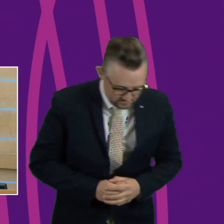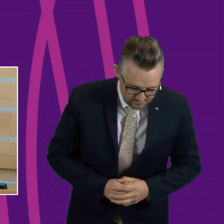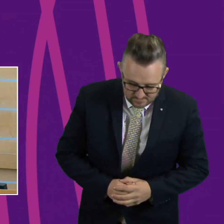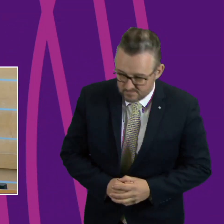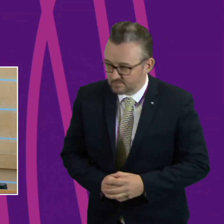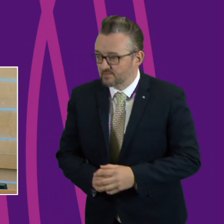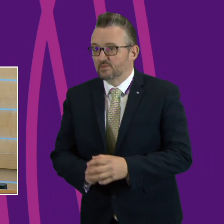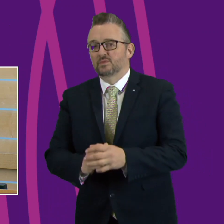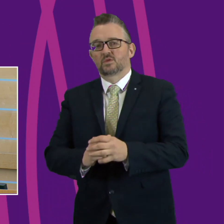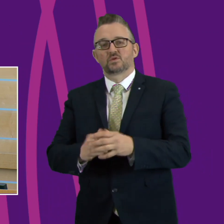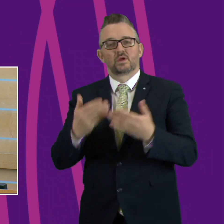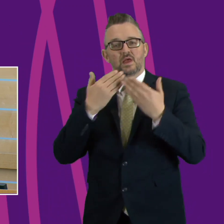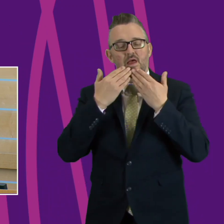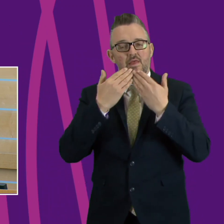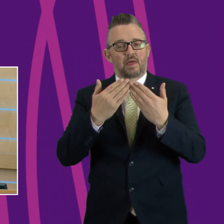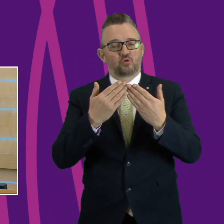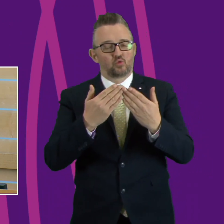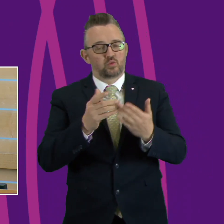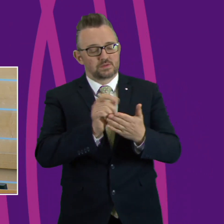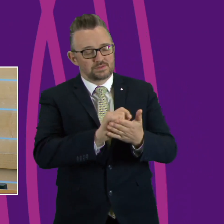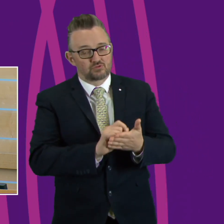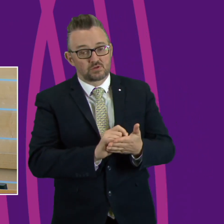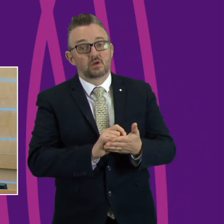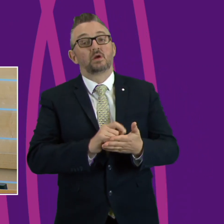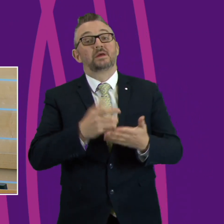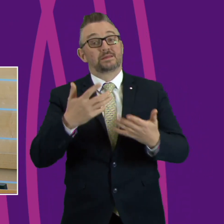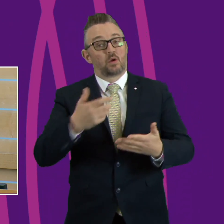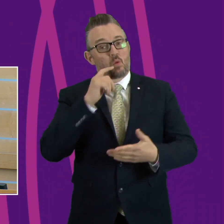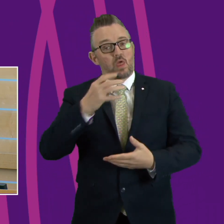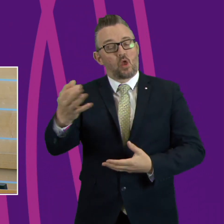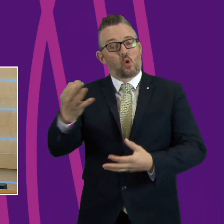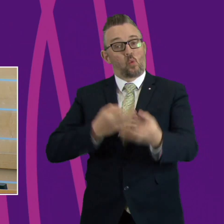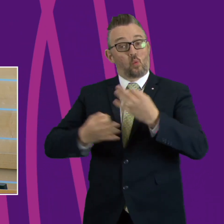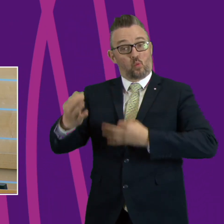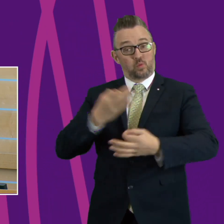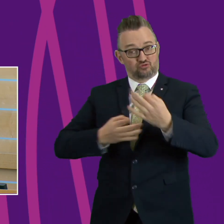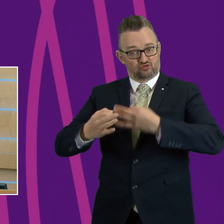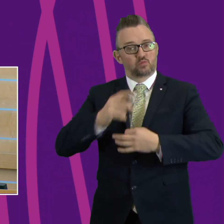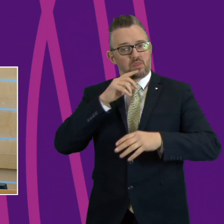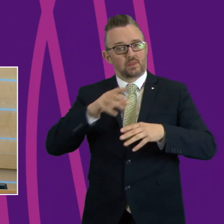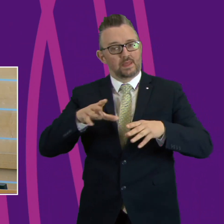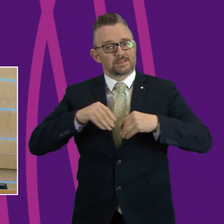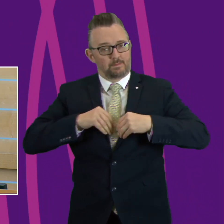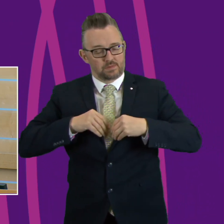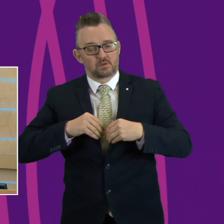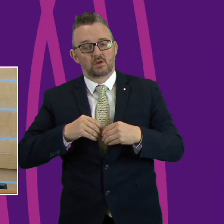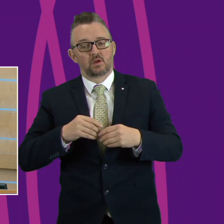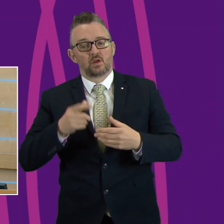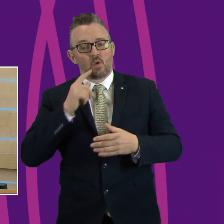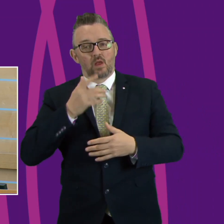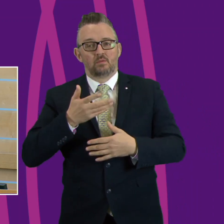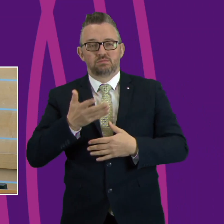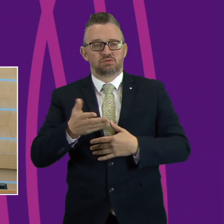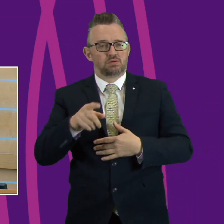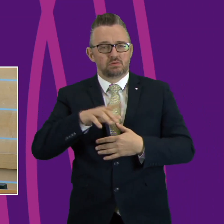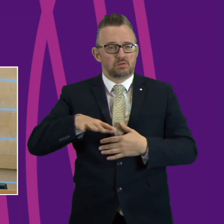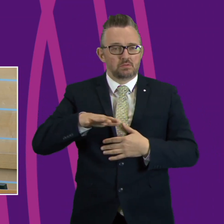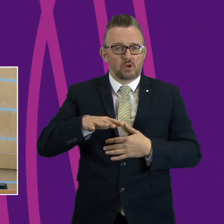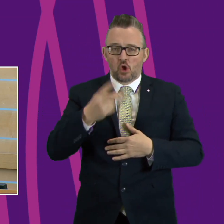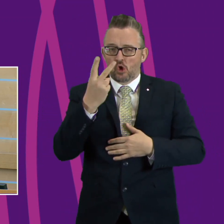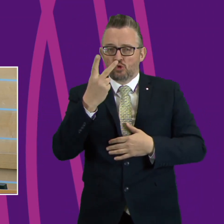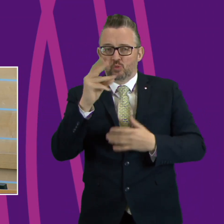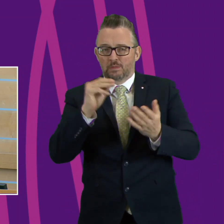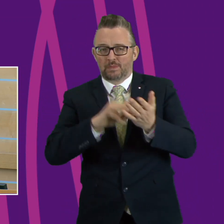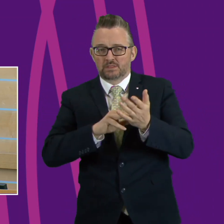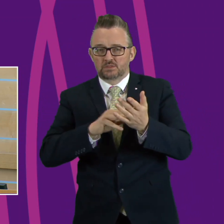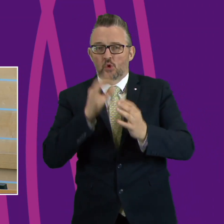Thank you, Cabinet Secretary. The Cabinet Secretary will now take questions on the issues raised in her statement. I intend to allow around 20 minutes for